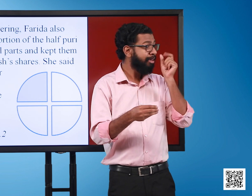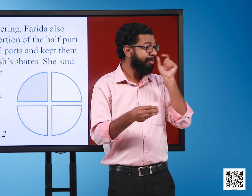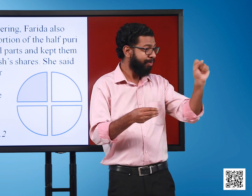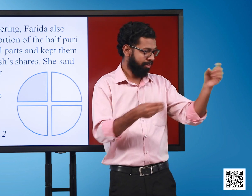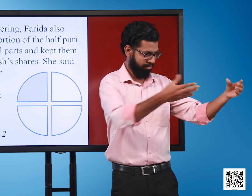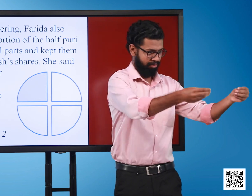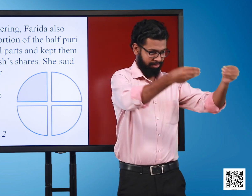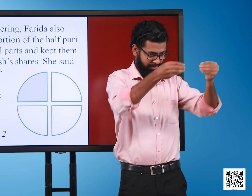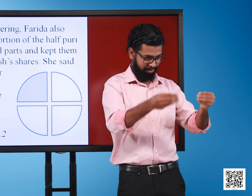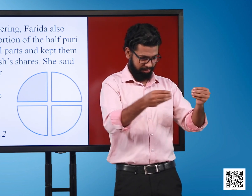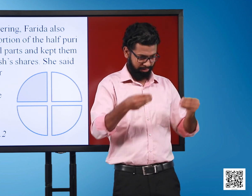beside Subhash's shares.